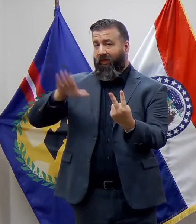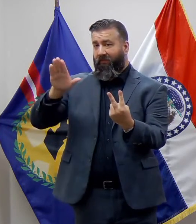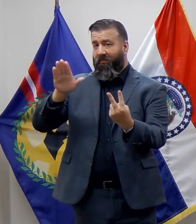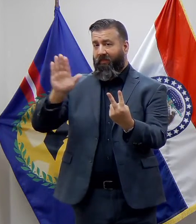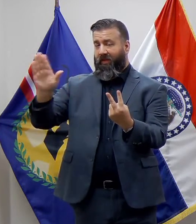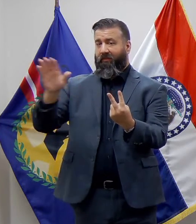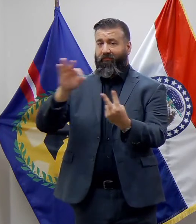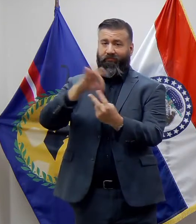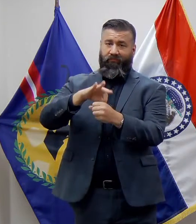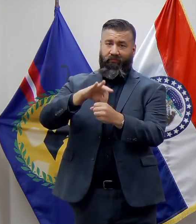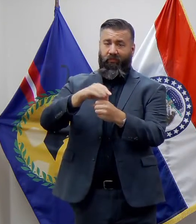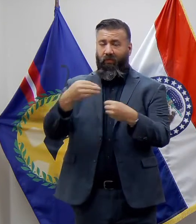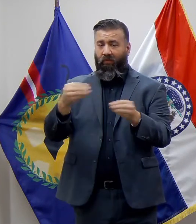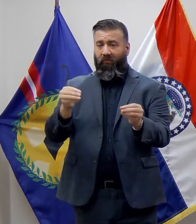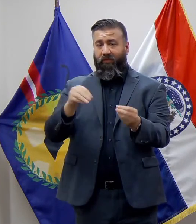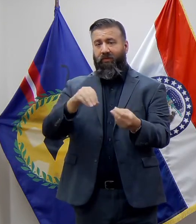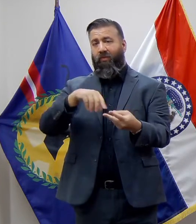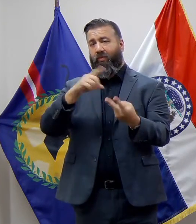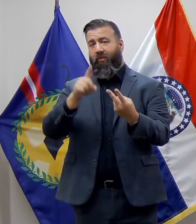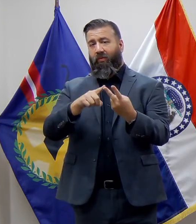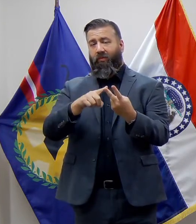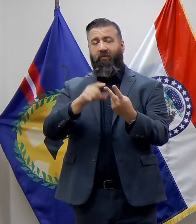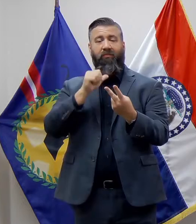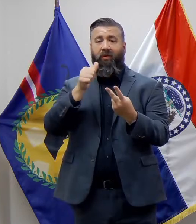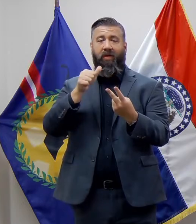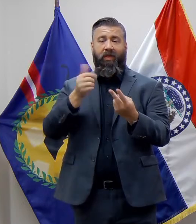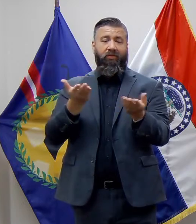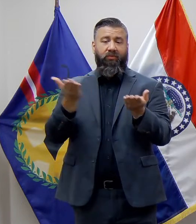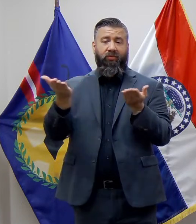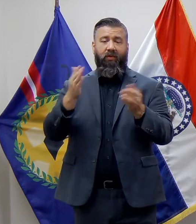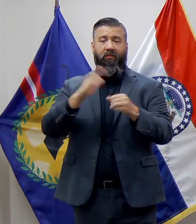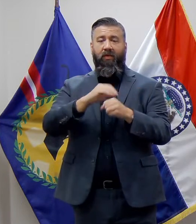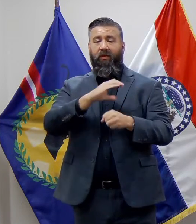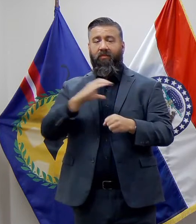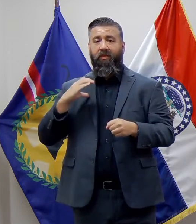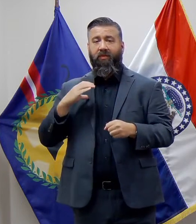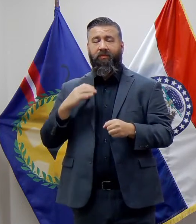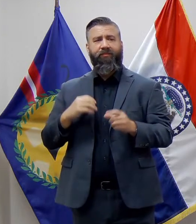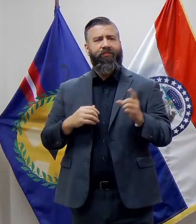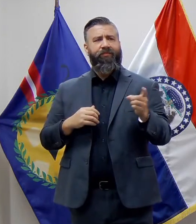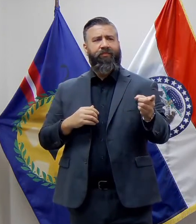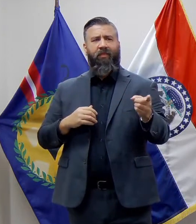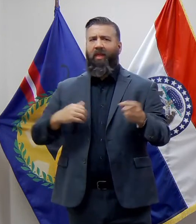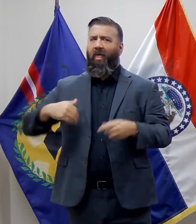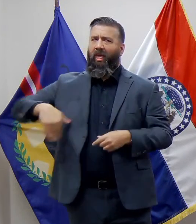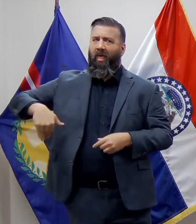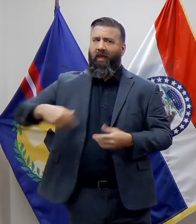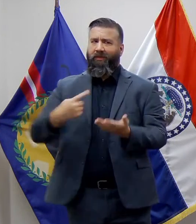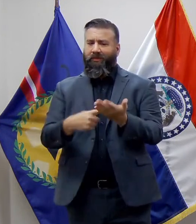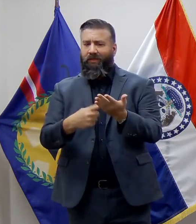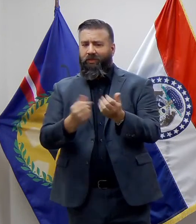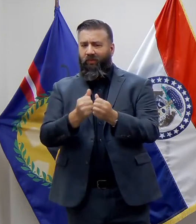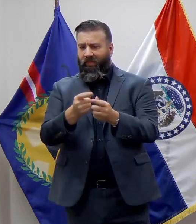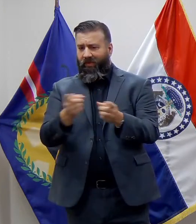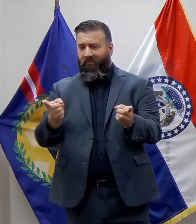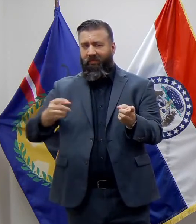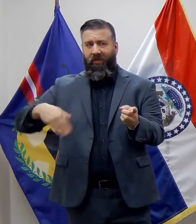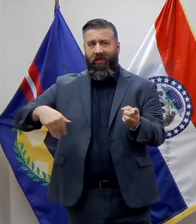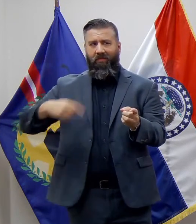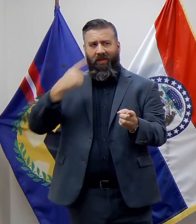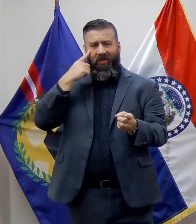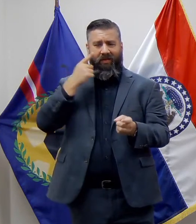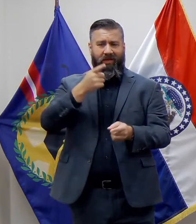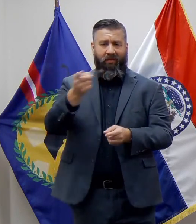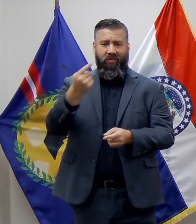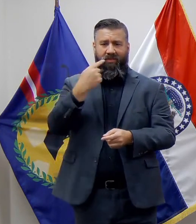appointment or not serve on the redistricting commission. I haven't talked with them yet. I'm planning to today, but I think that they're going to make the argument